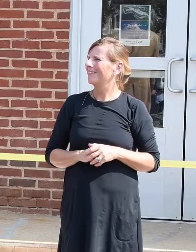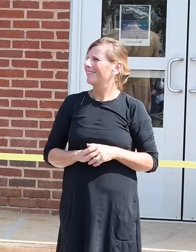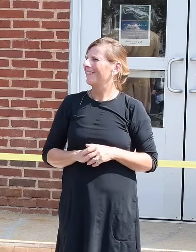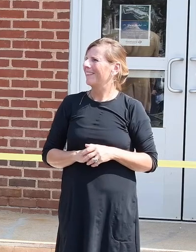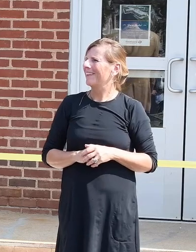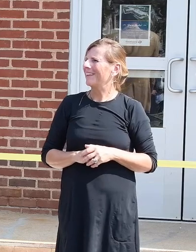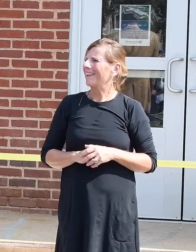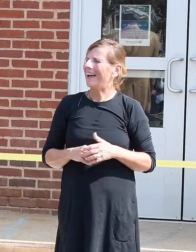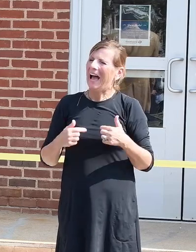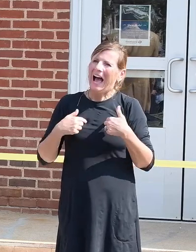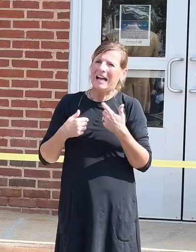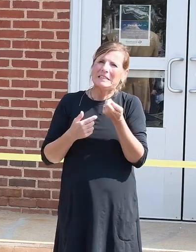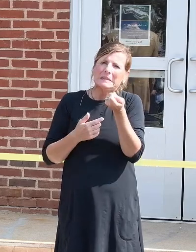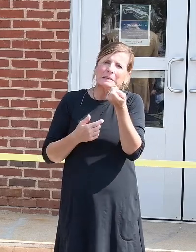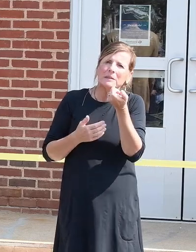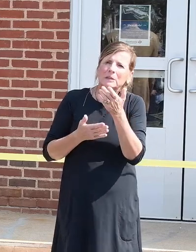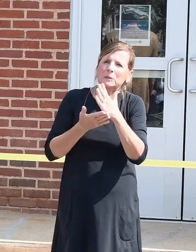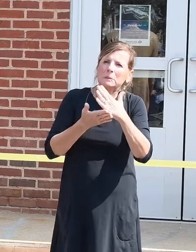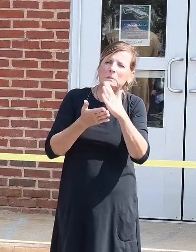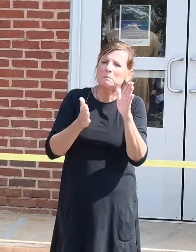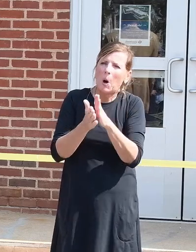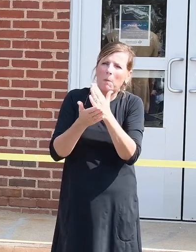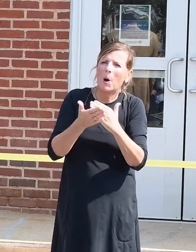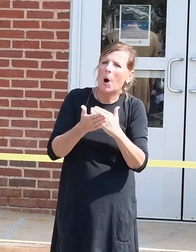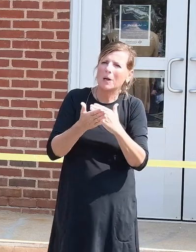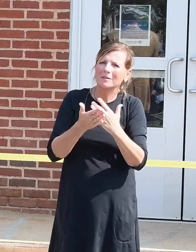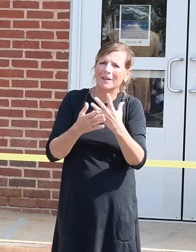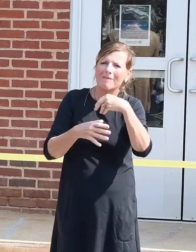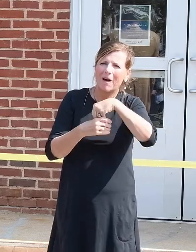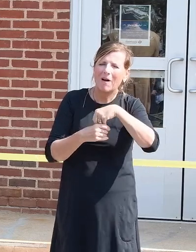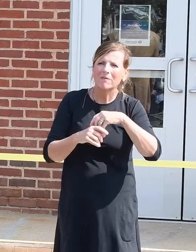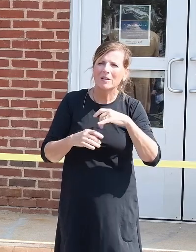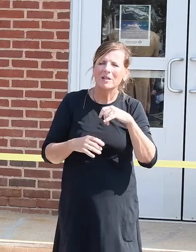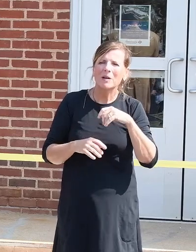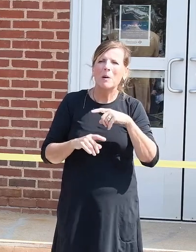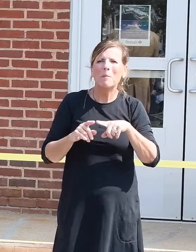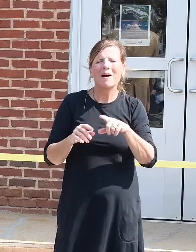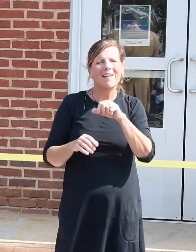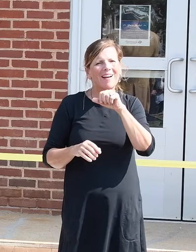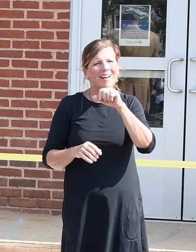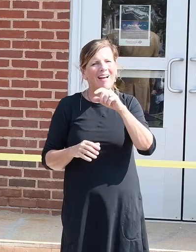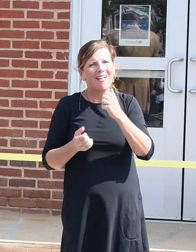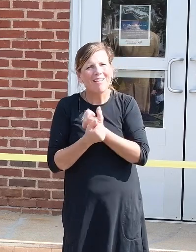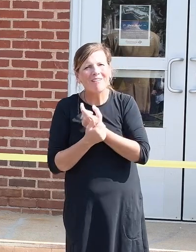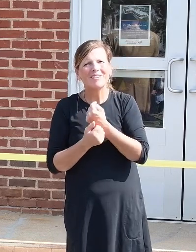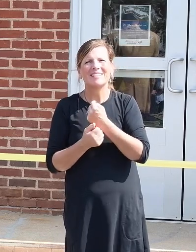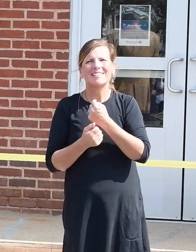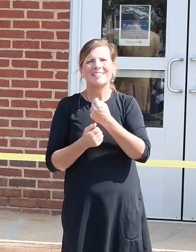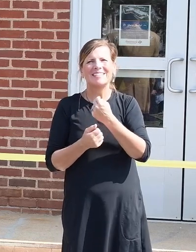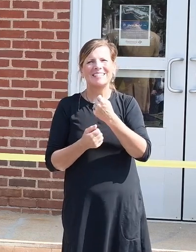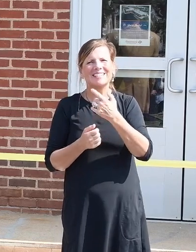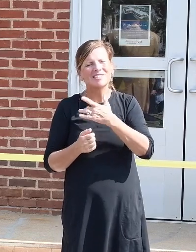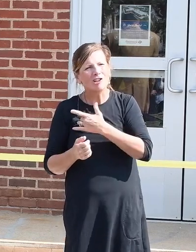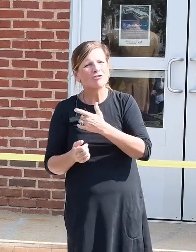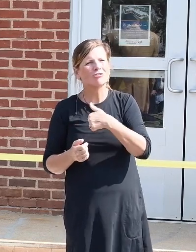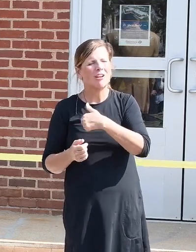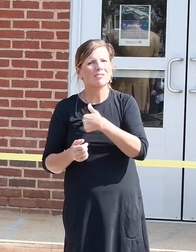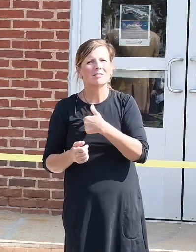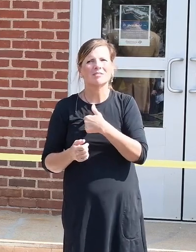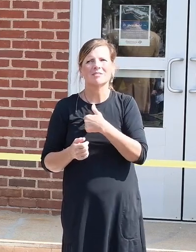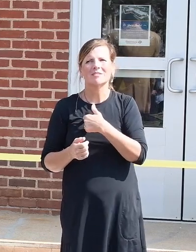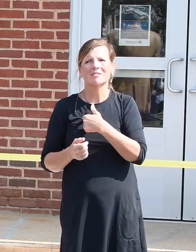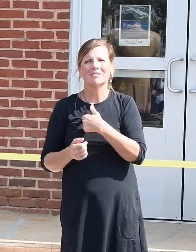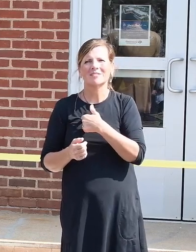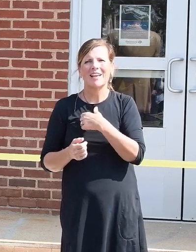played a small part in it. I love it because it says who we are, it touches us,